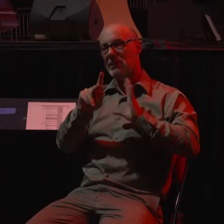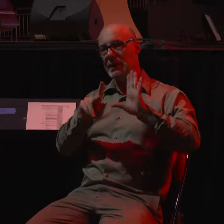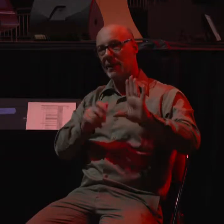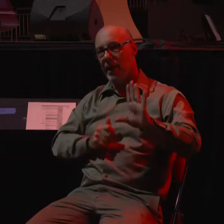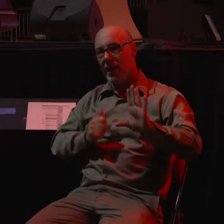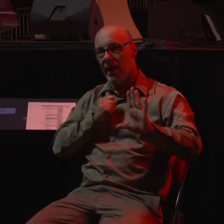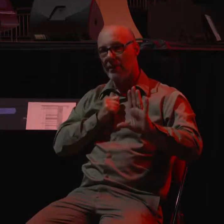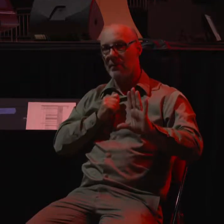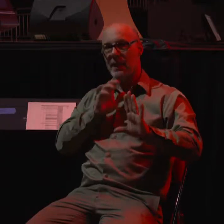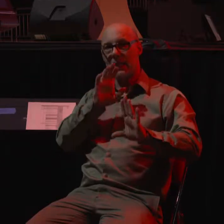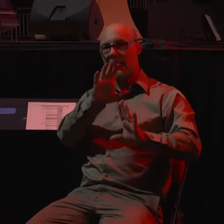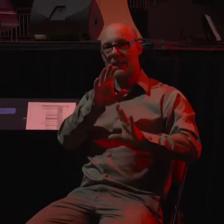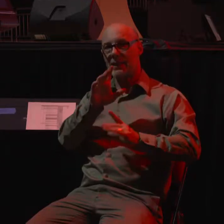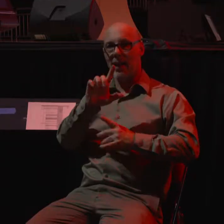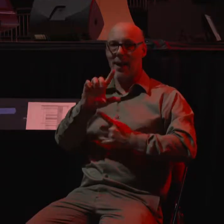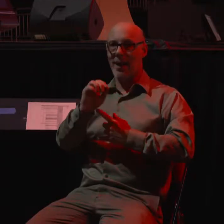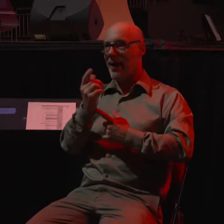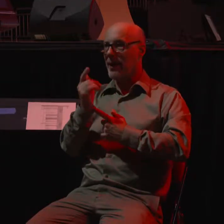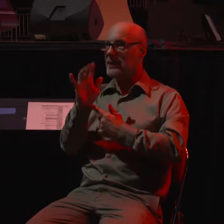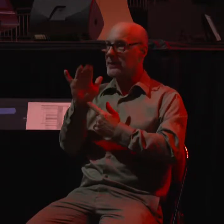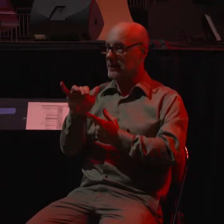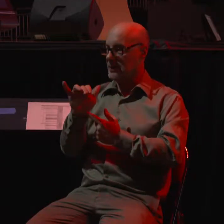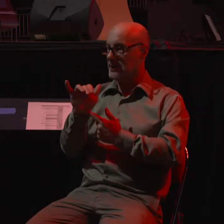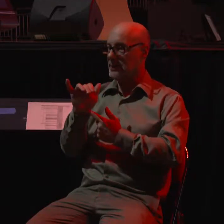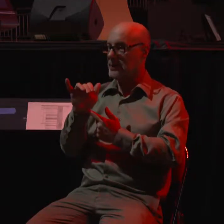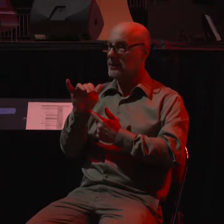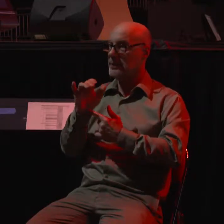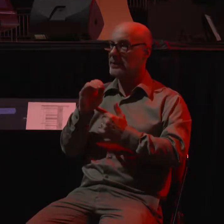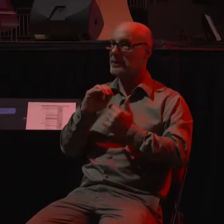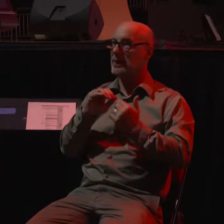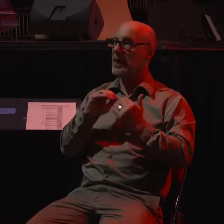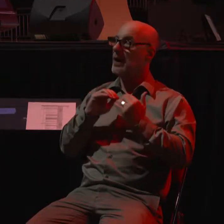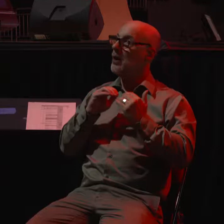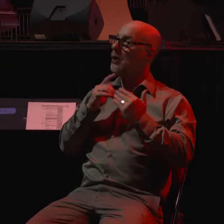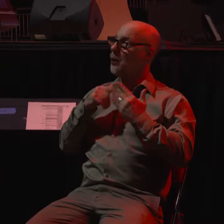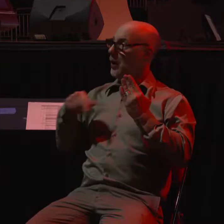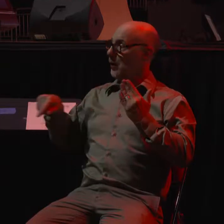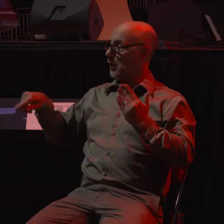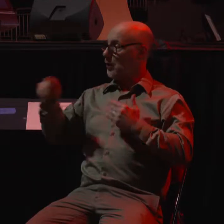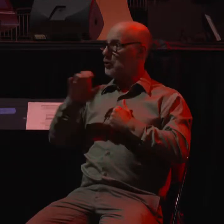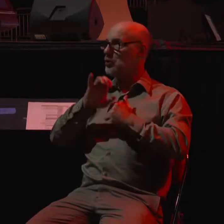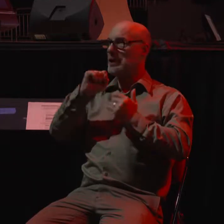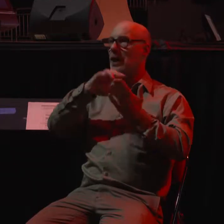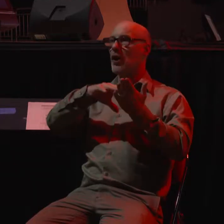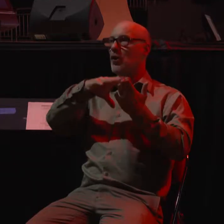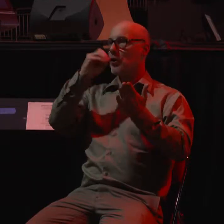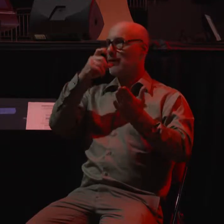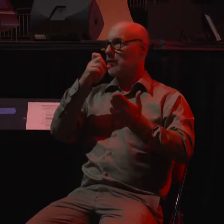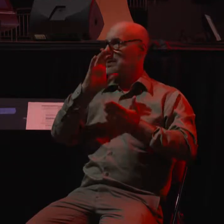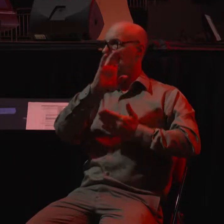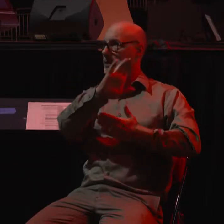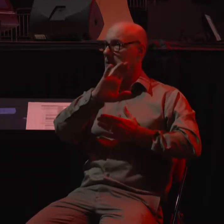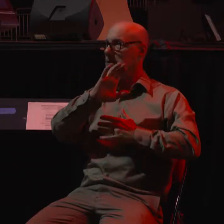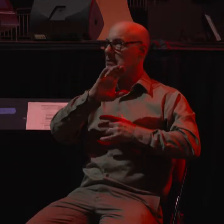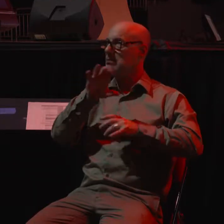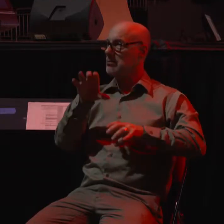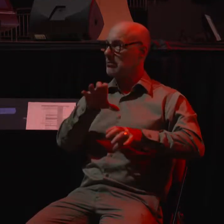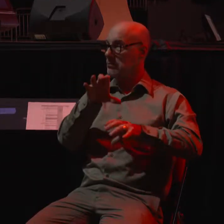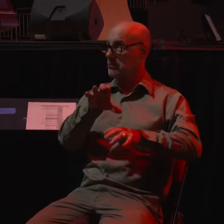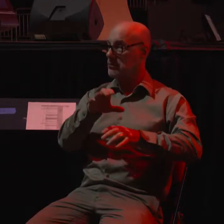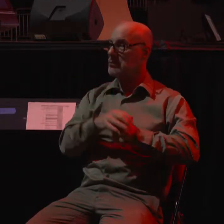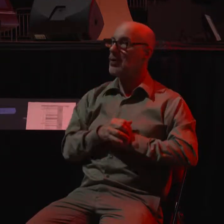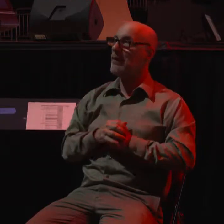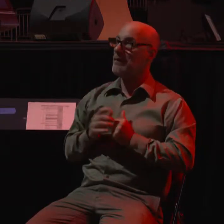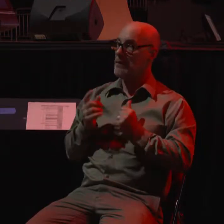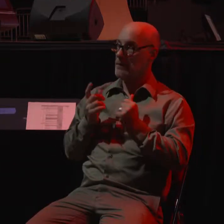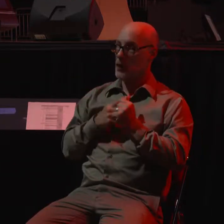life, his legacy, and what we may, as a church today, glean from his labors. And so let me start